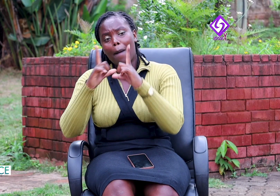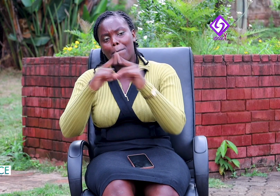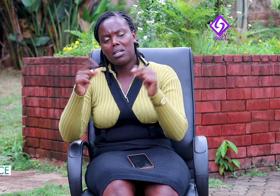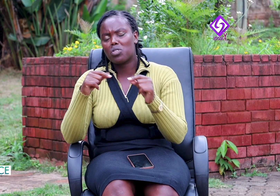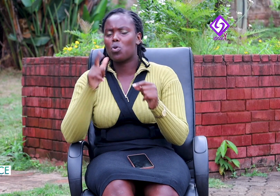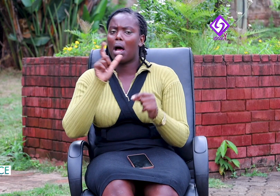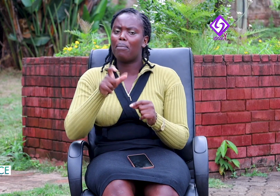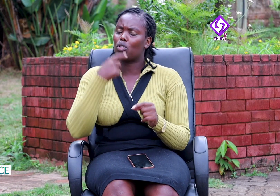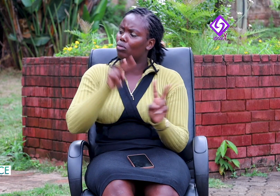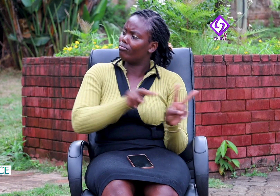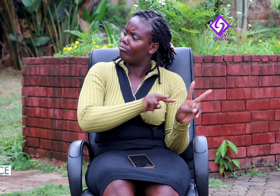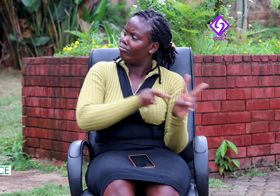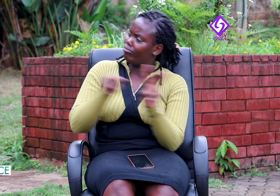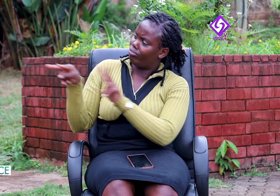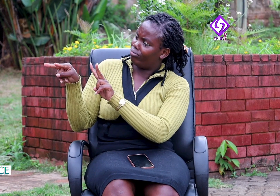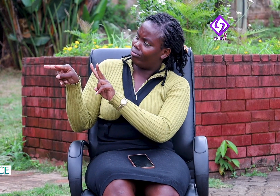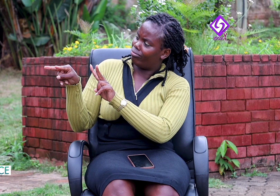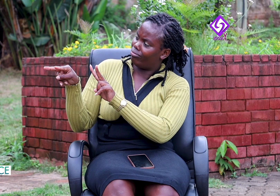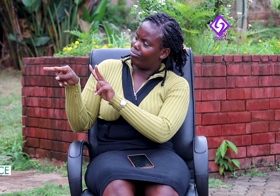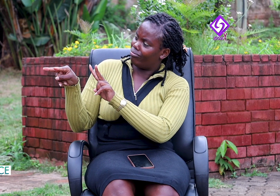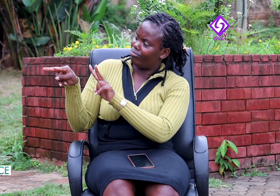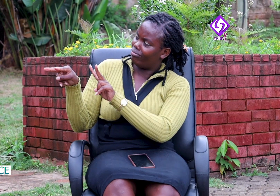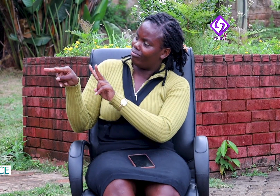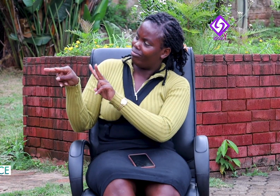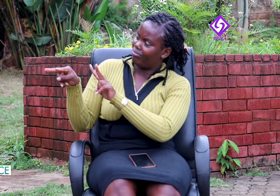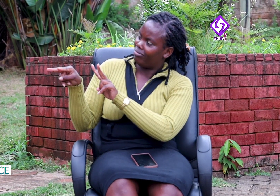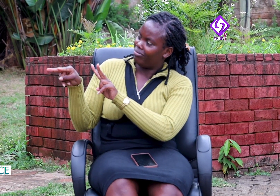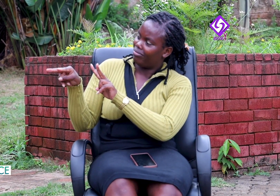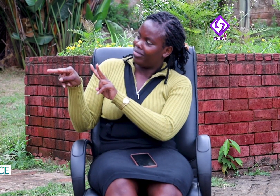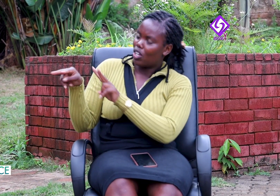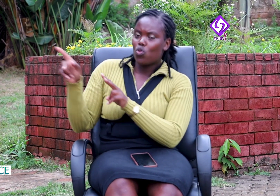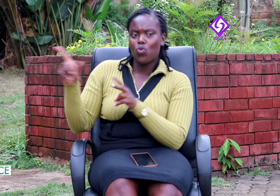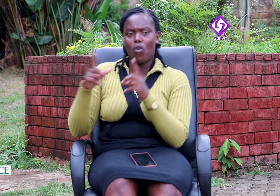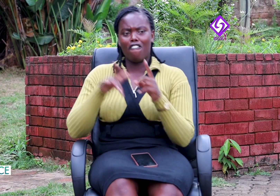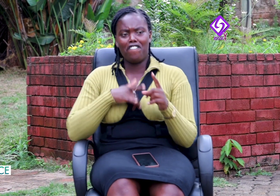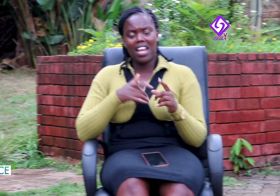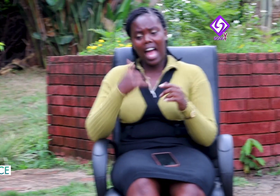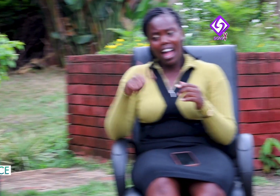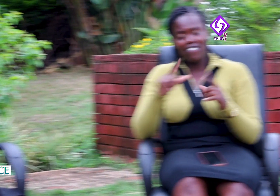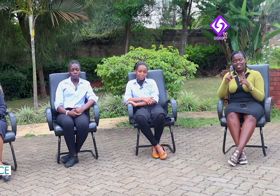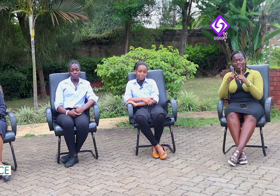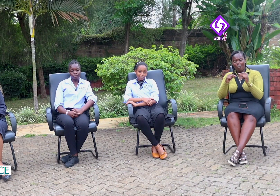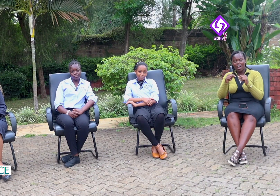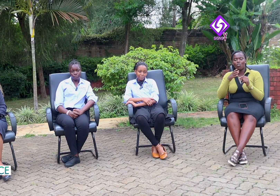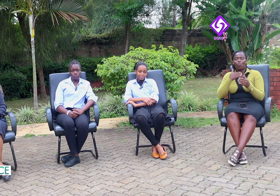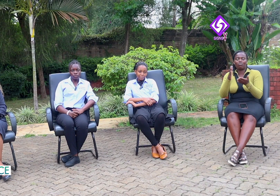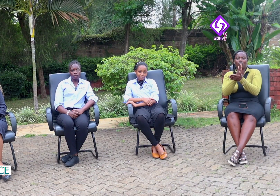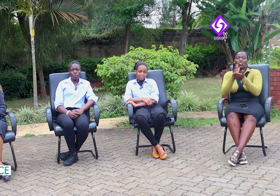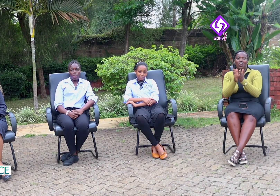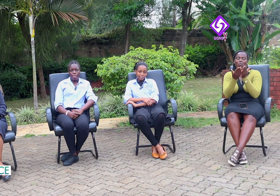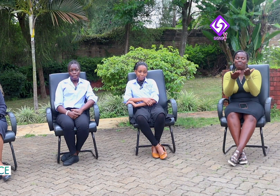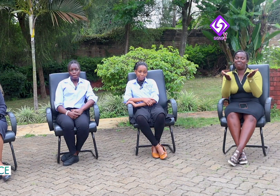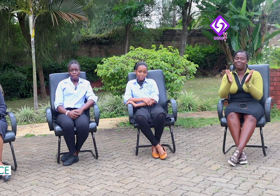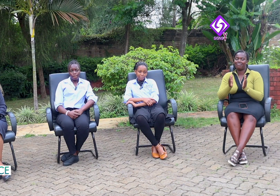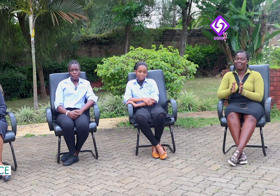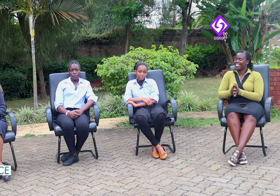going to start with Deborah. What message can you give the young girls who are watching you today? Just the